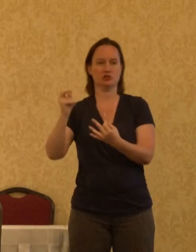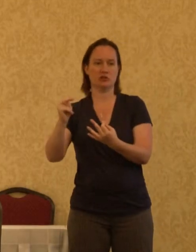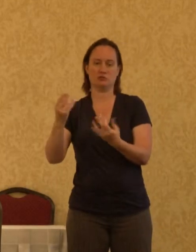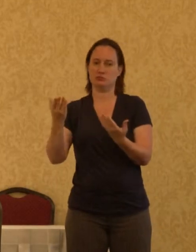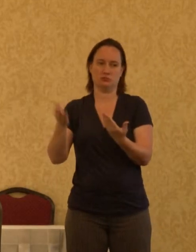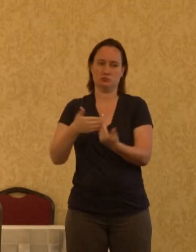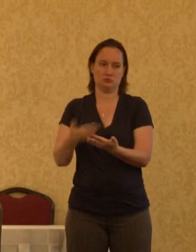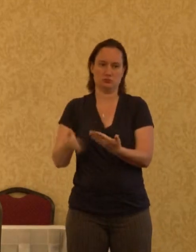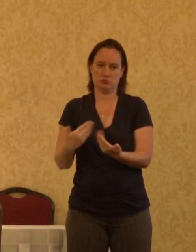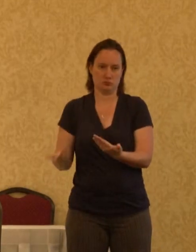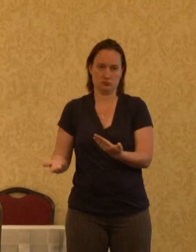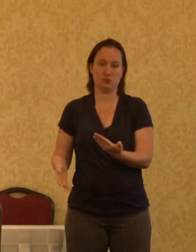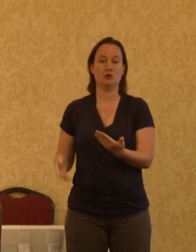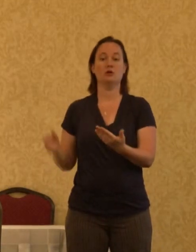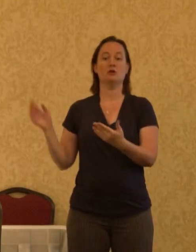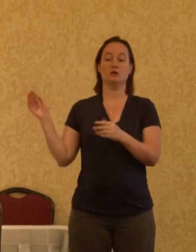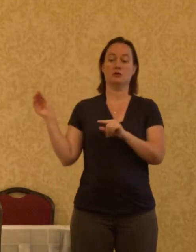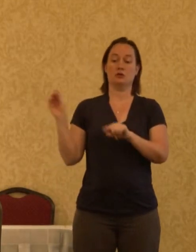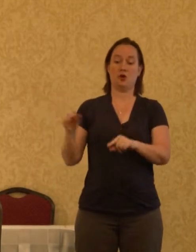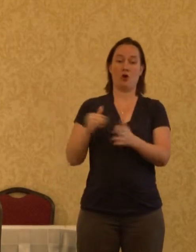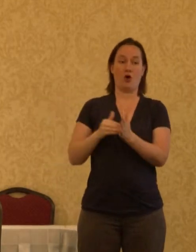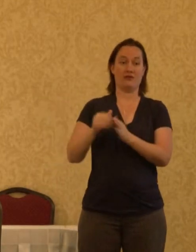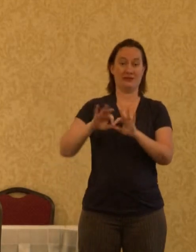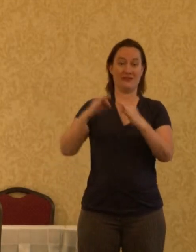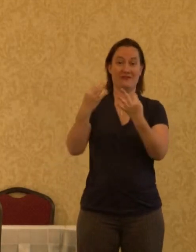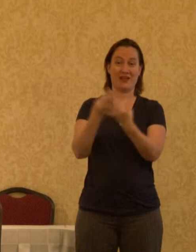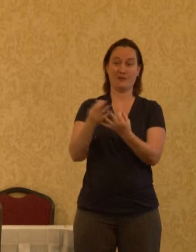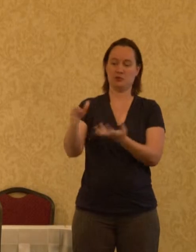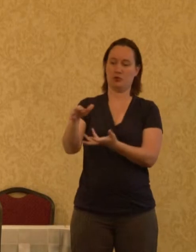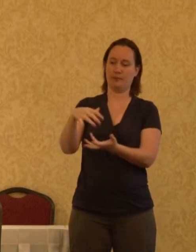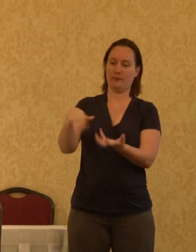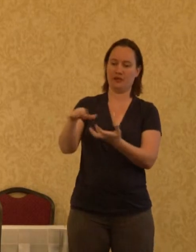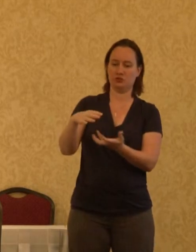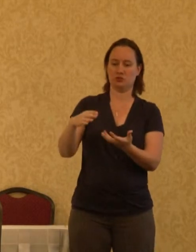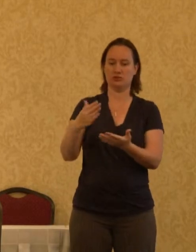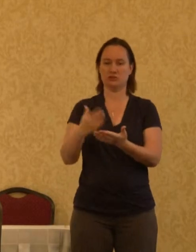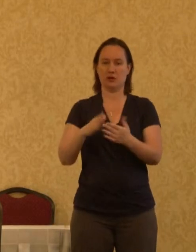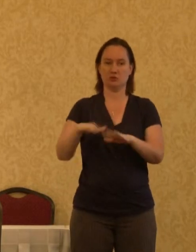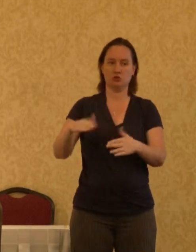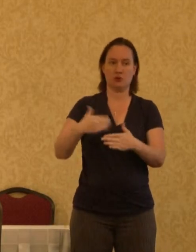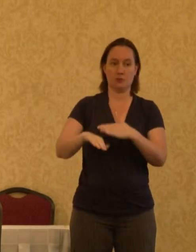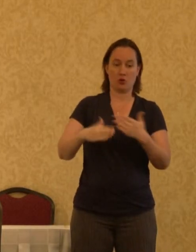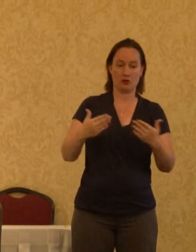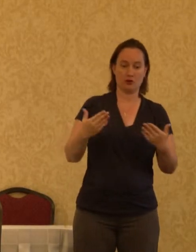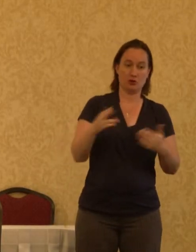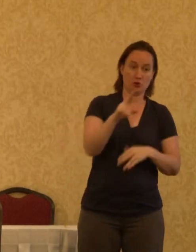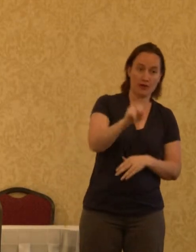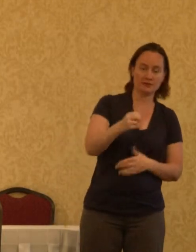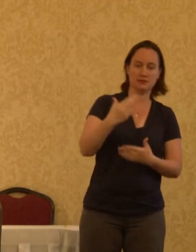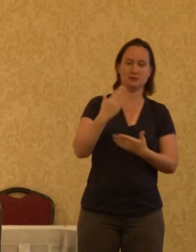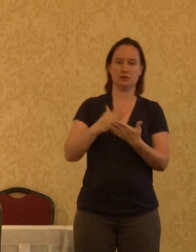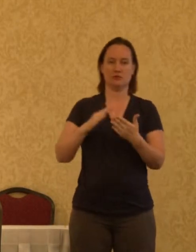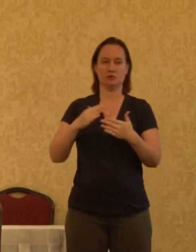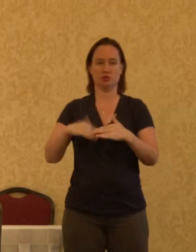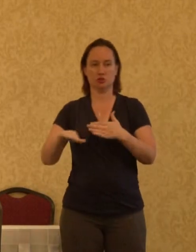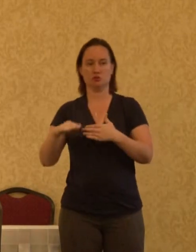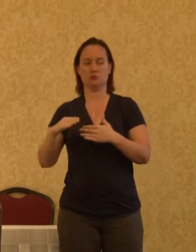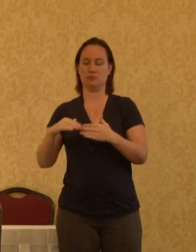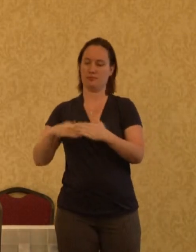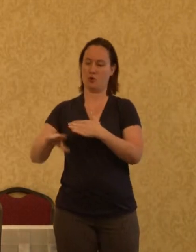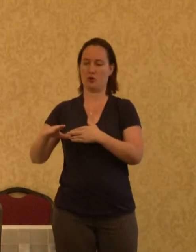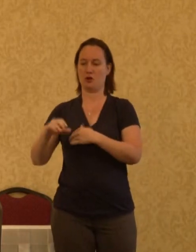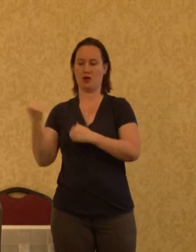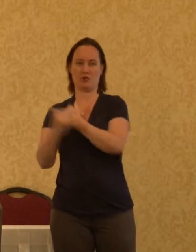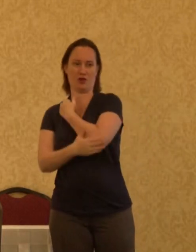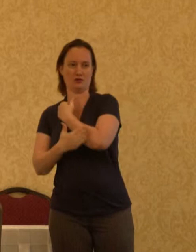in or out of the US. And often the families are a mix of children born here and children born outside, or the parents, it may be one